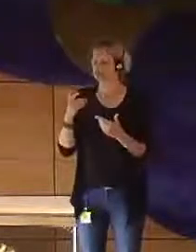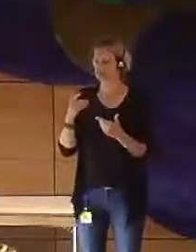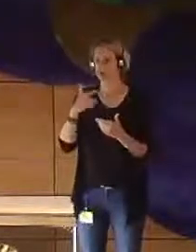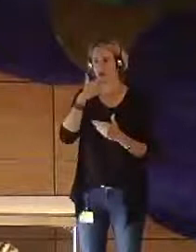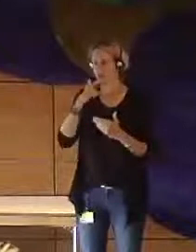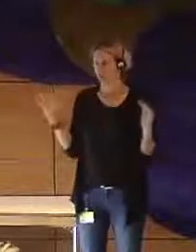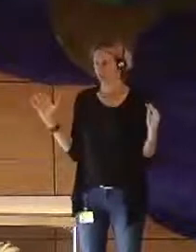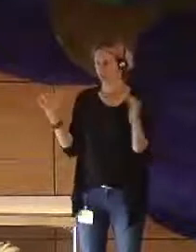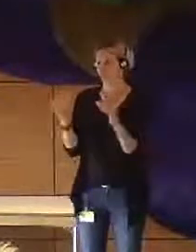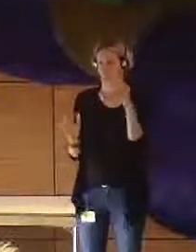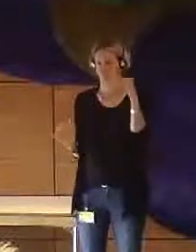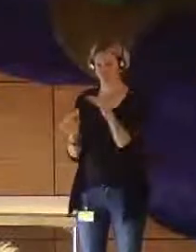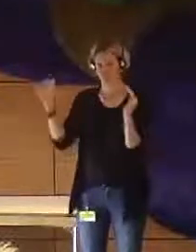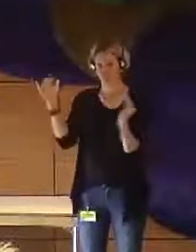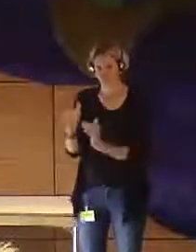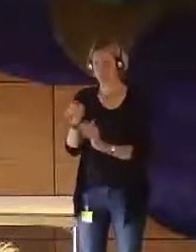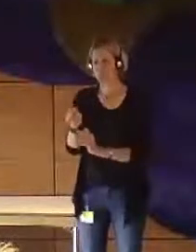21 patients.